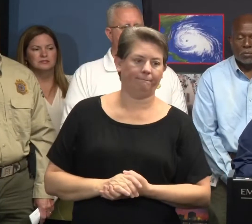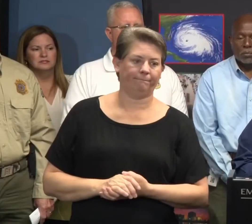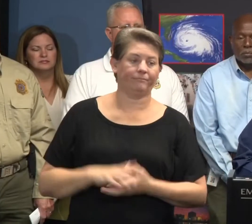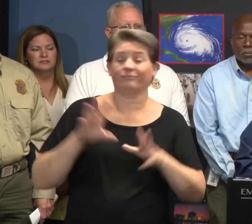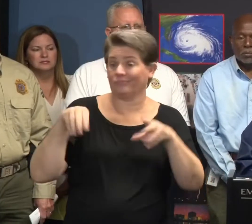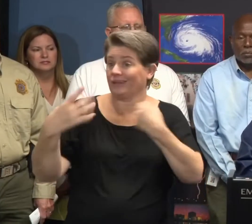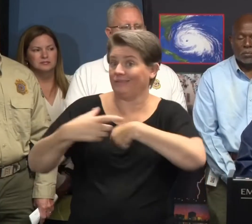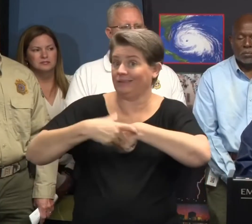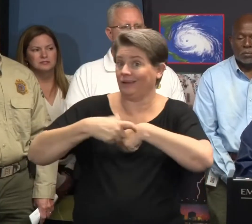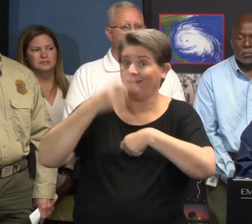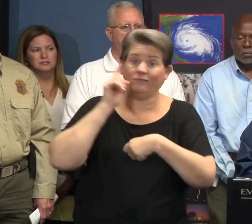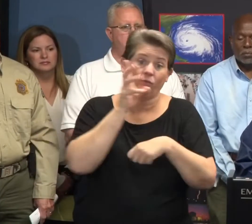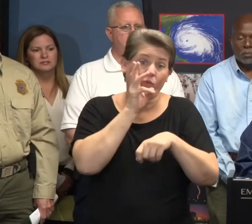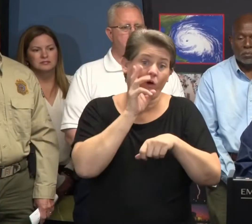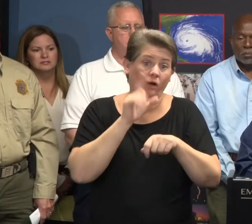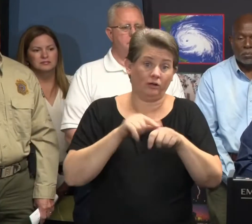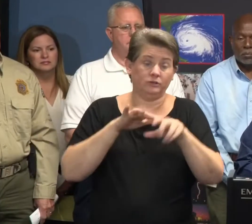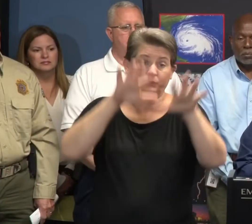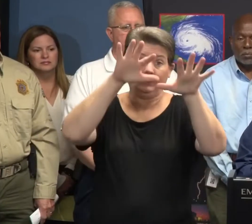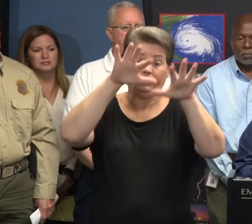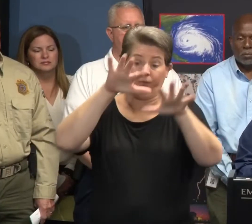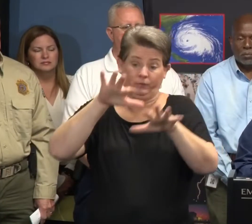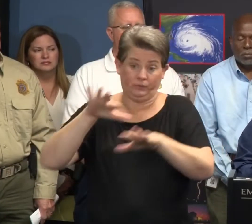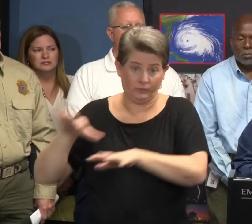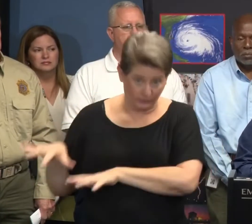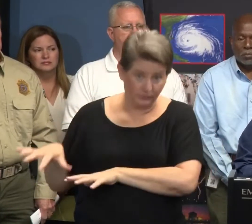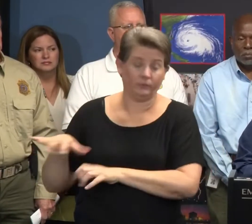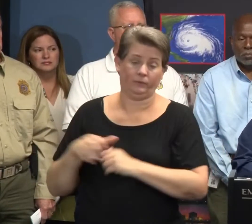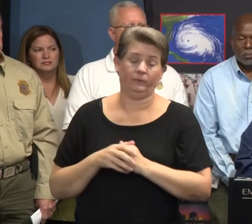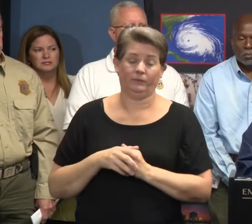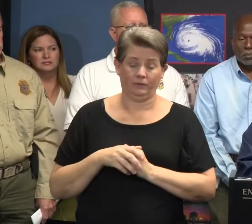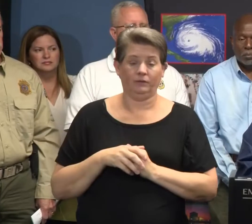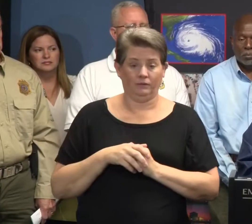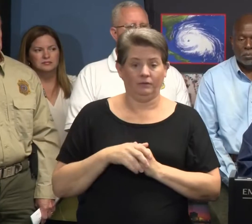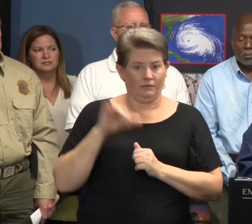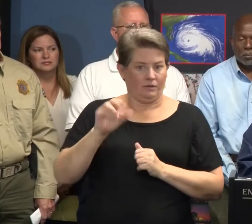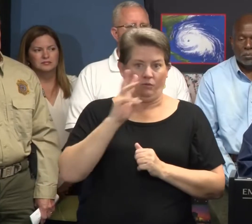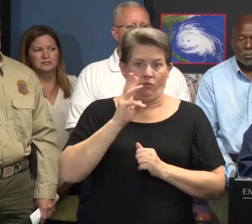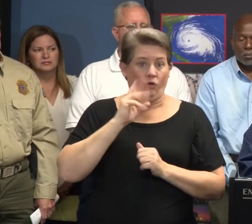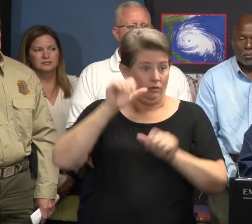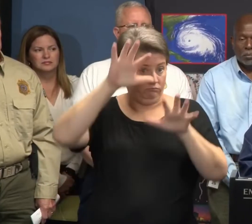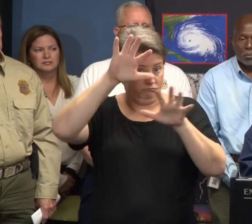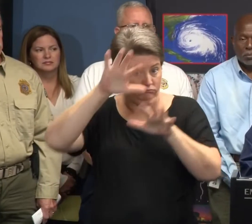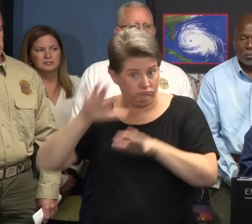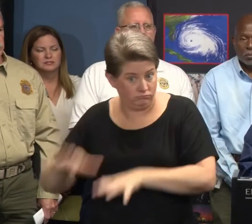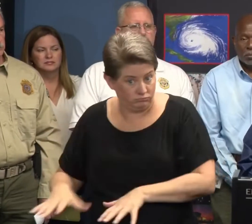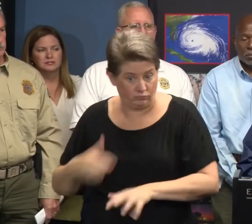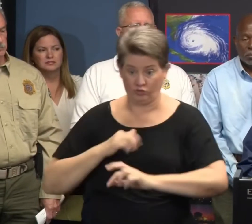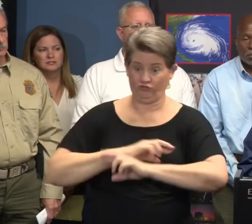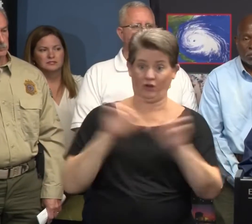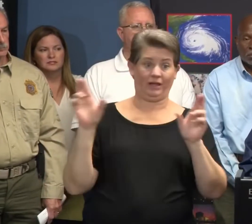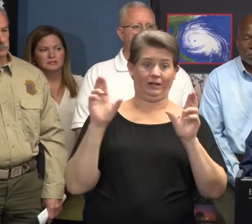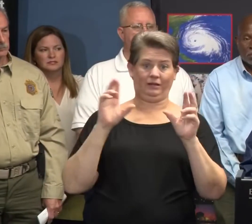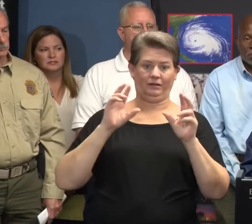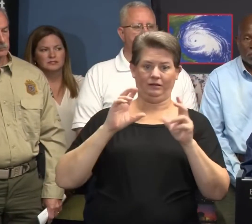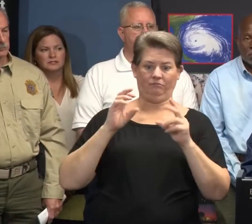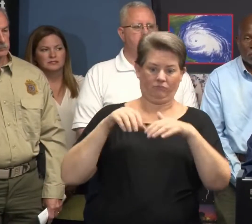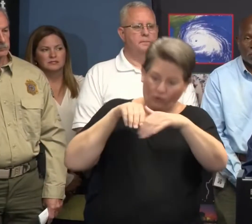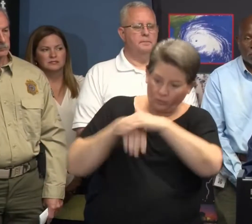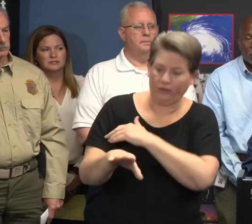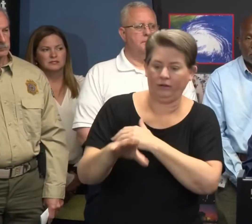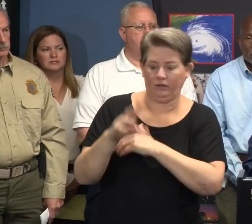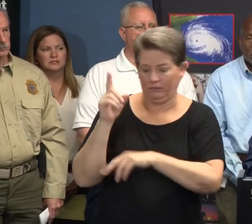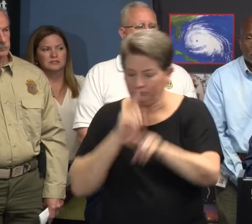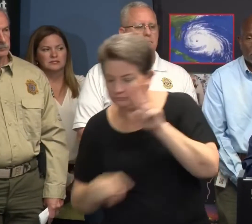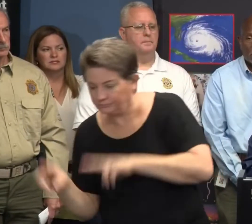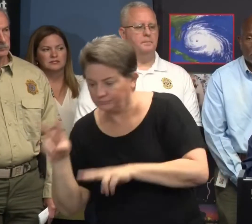bit of time for that water to recede, but as soon as it recedes, we're prepared to go in immediately. We've pre-positioned assets to go in